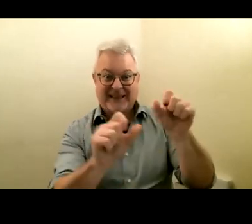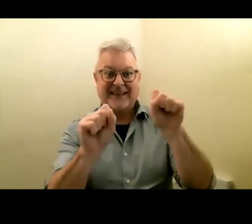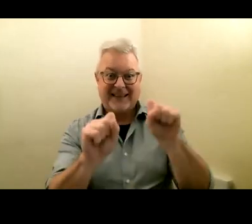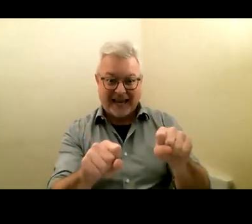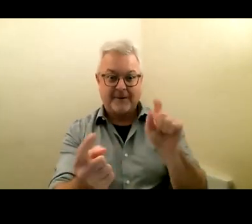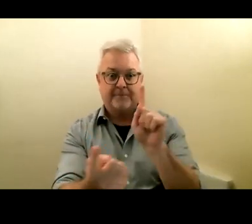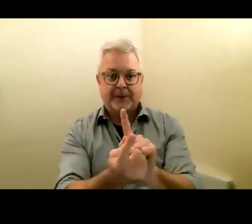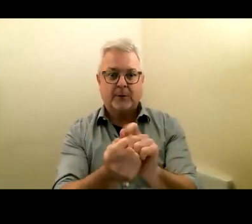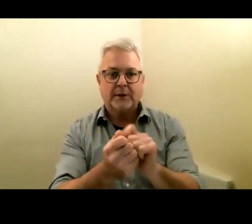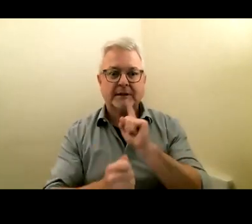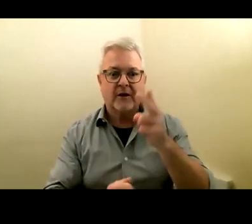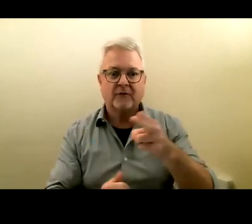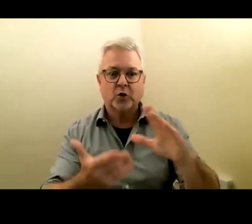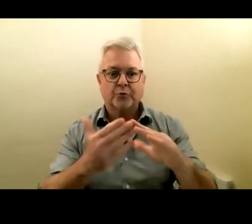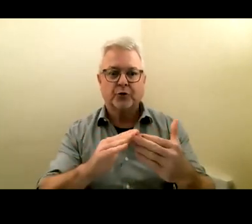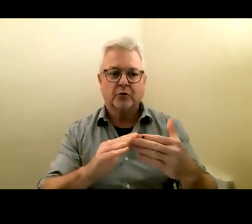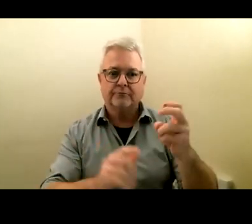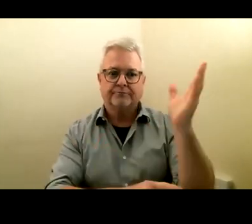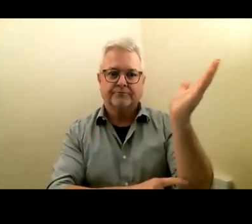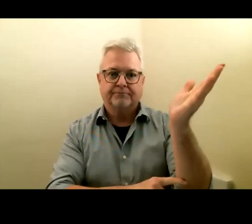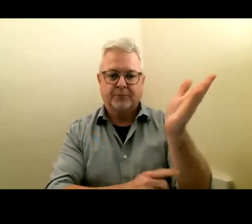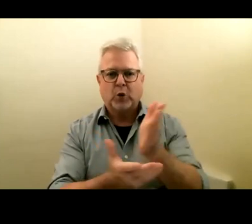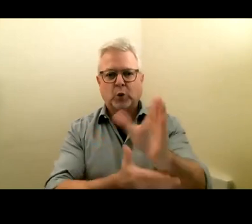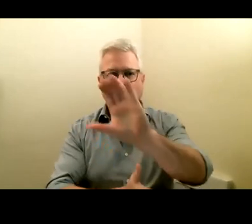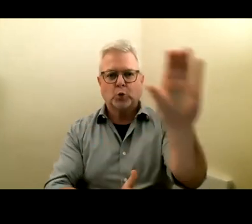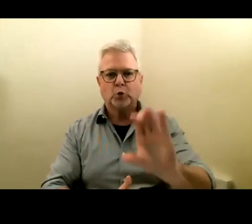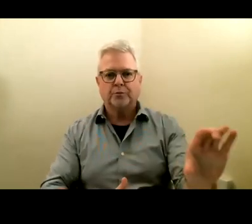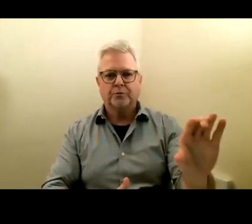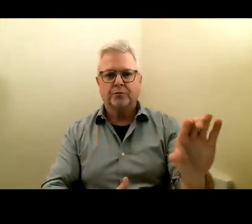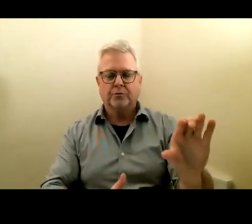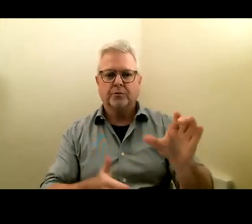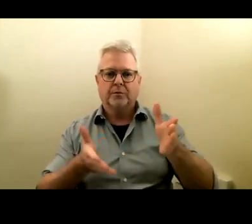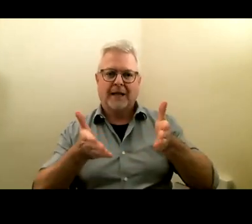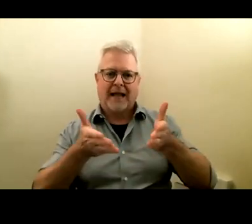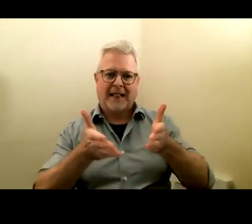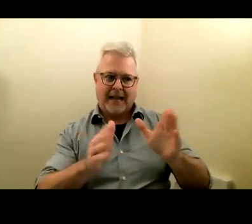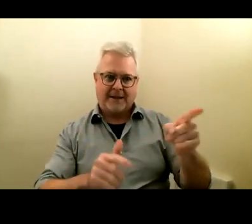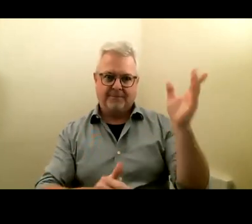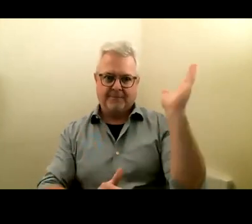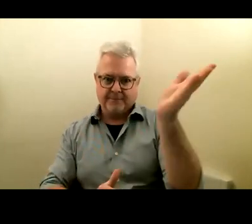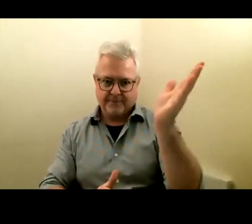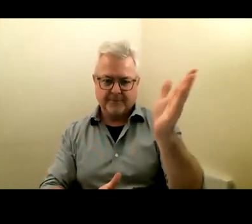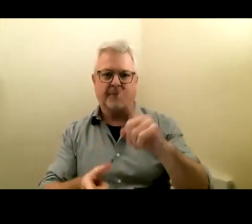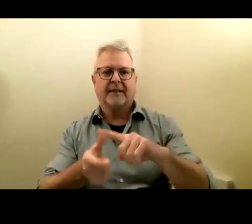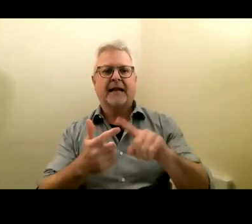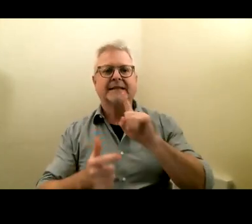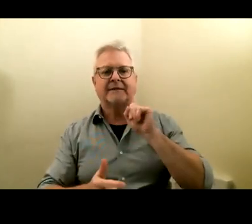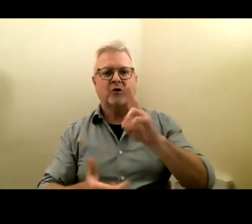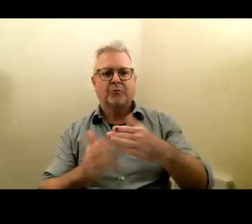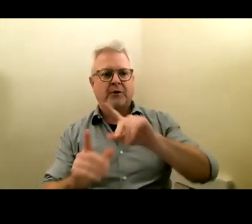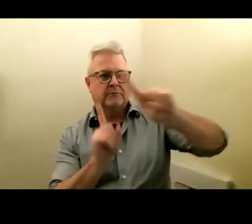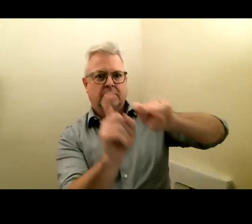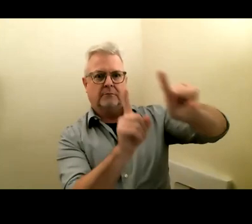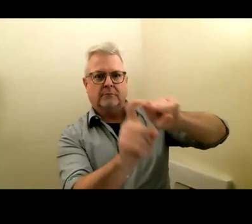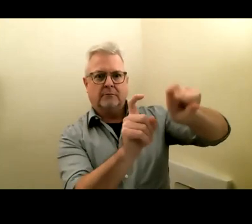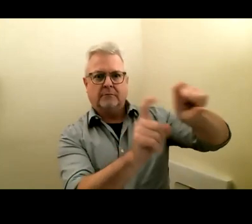Dr. Philip Chan himself to be able to meet with the deaf and hard of hearing community through Zoom, giving a presentation